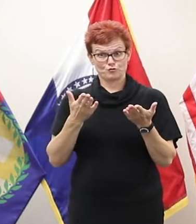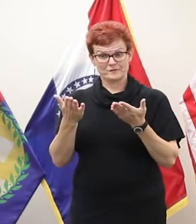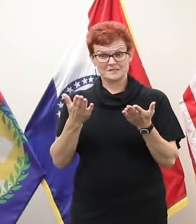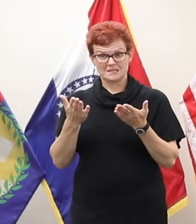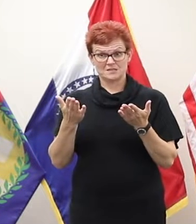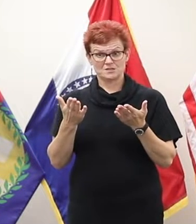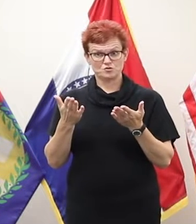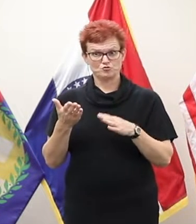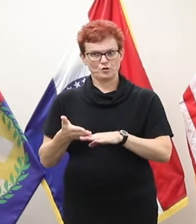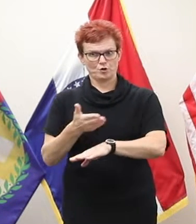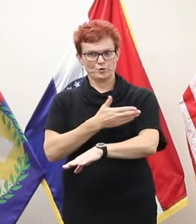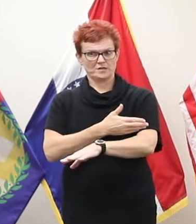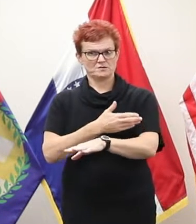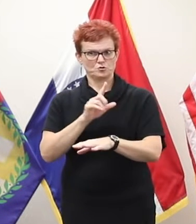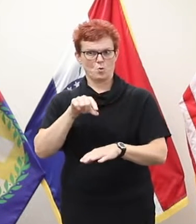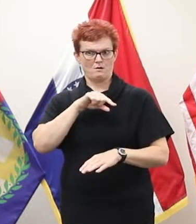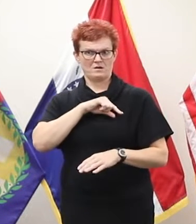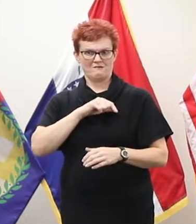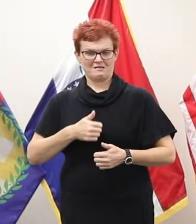life. And this will take work.